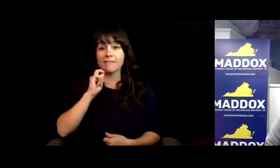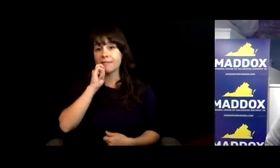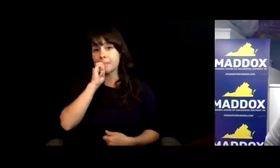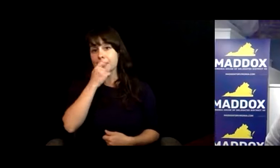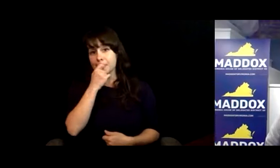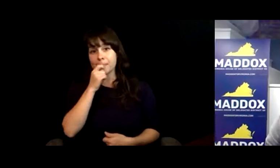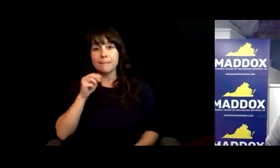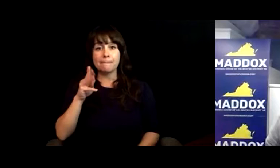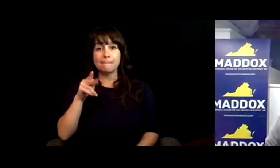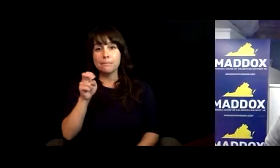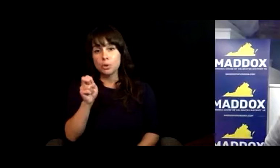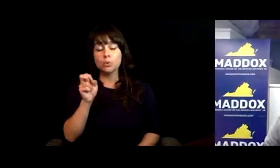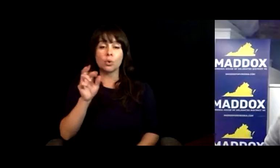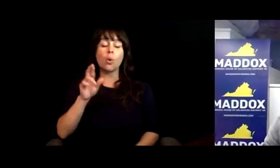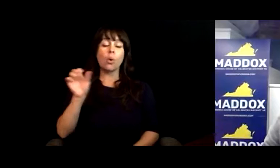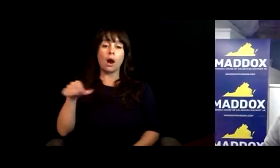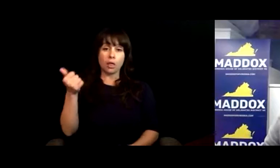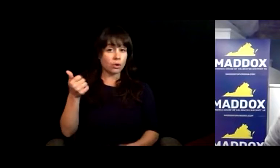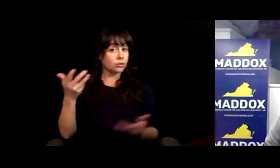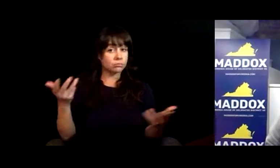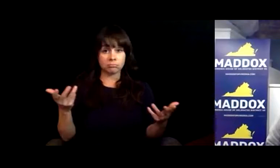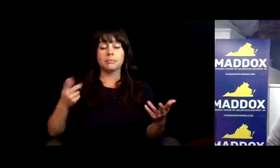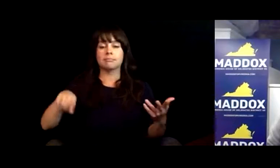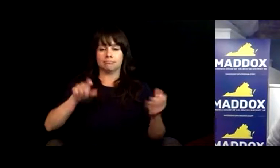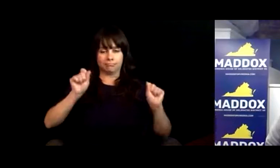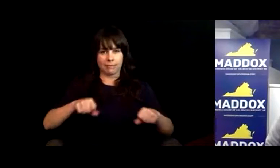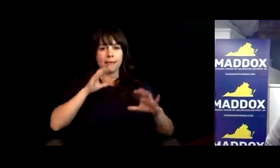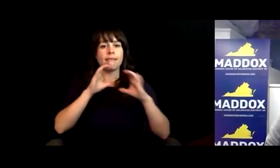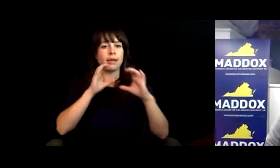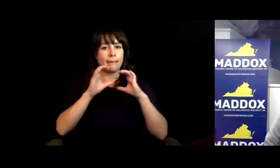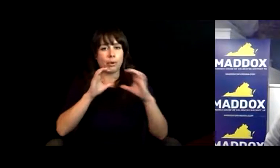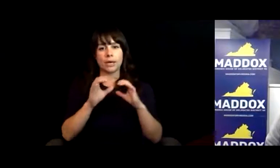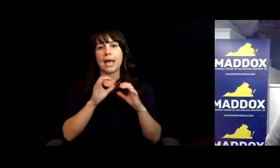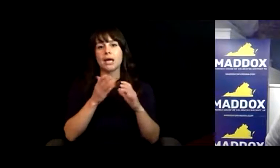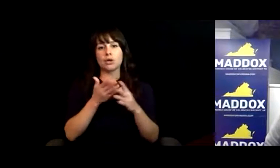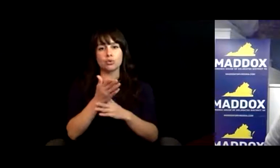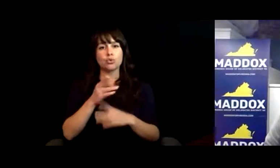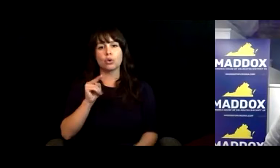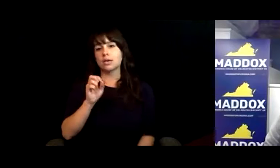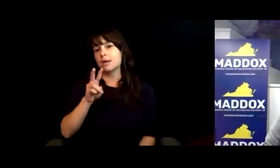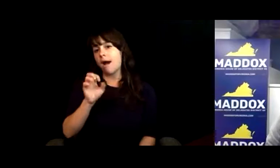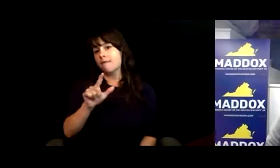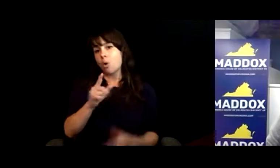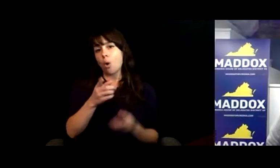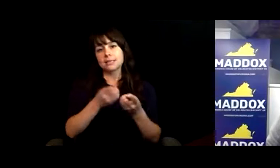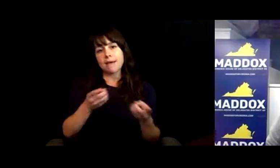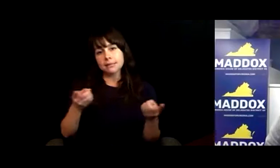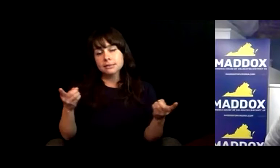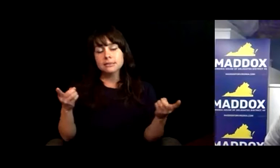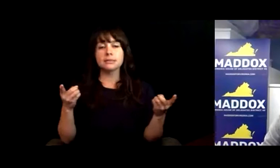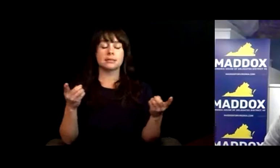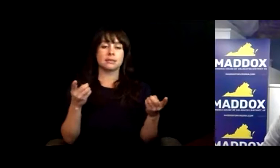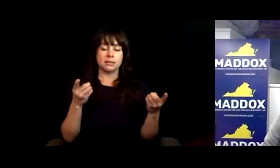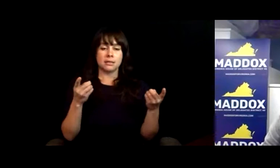otherwise. They're able to actually communicate through novel devices that are,